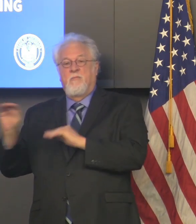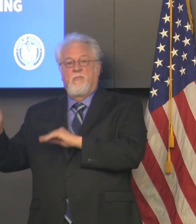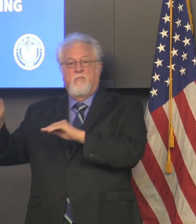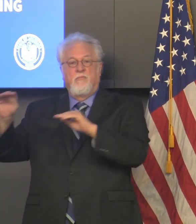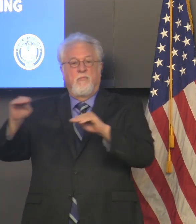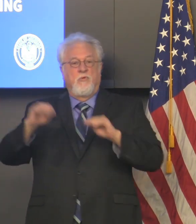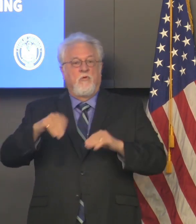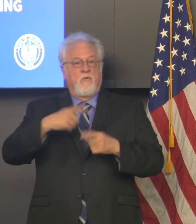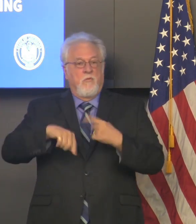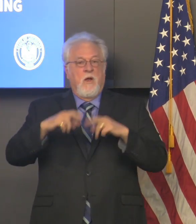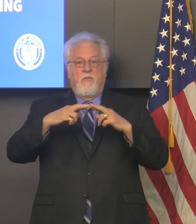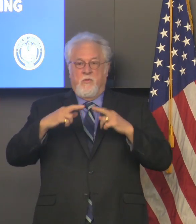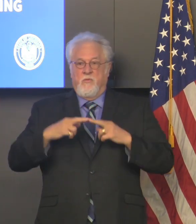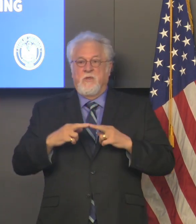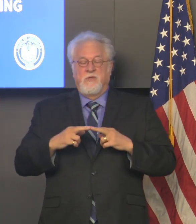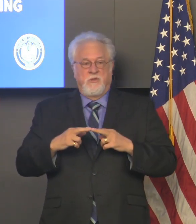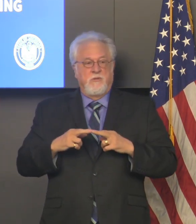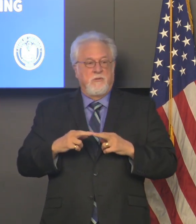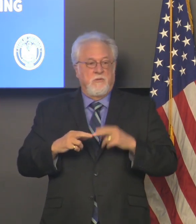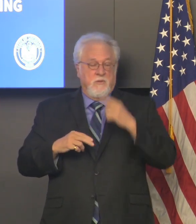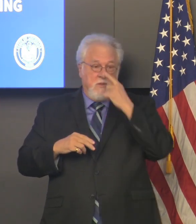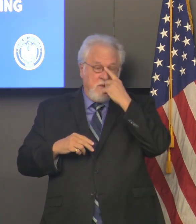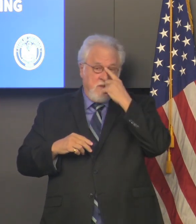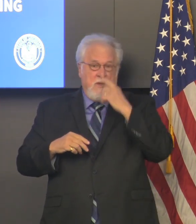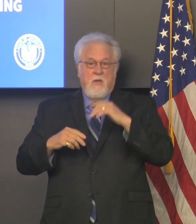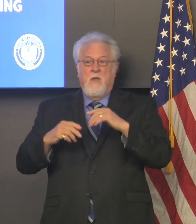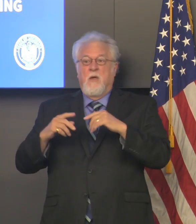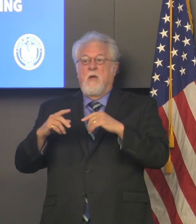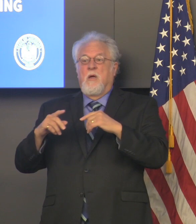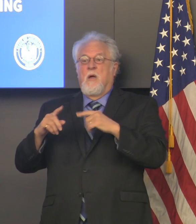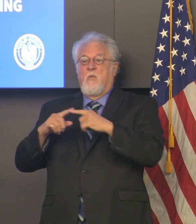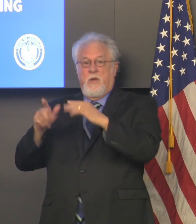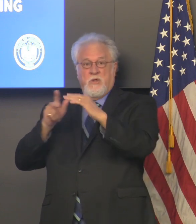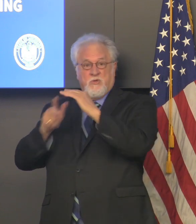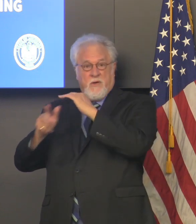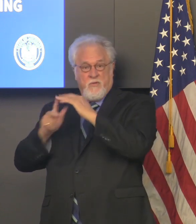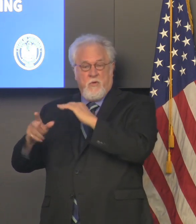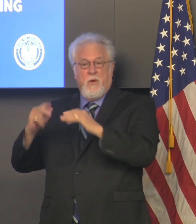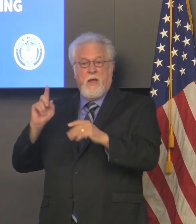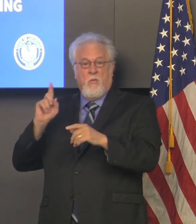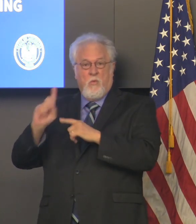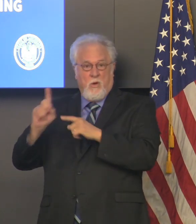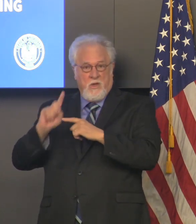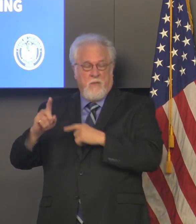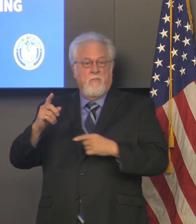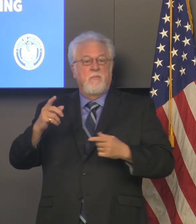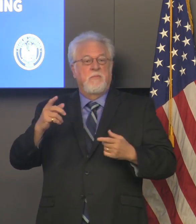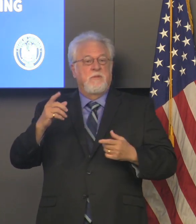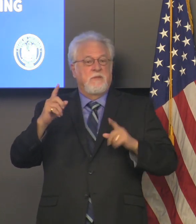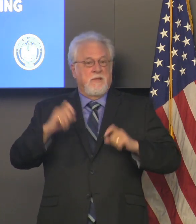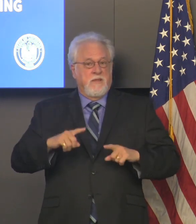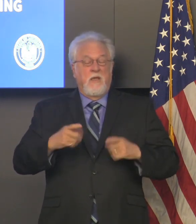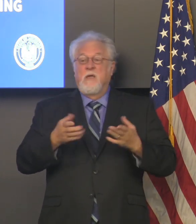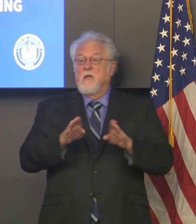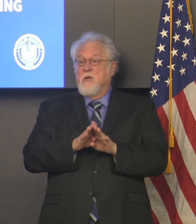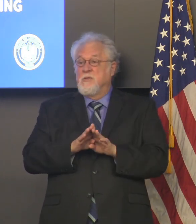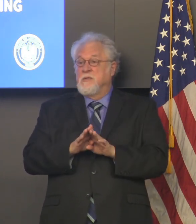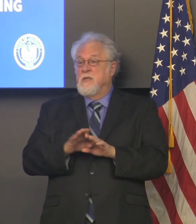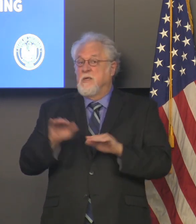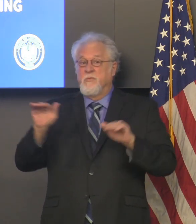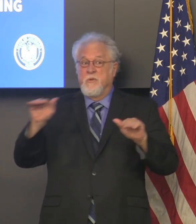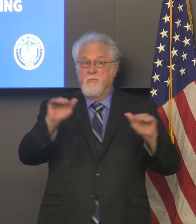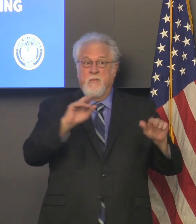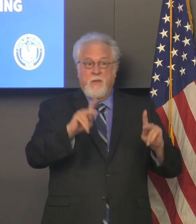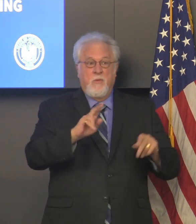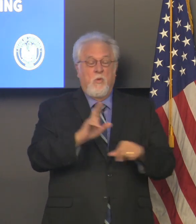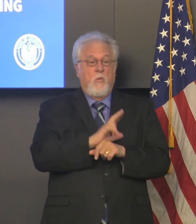sites around the region as drive-through and walk-up testing. In closing, I want to remind everyone